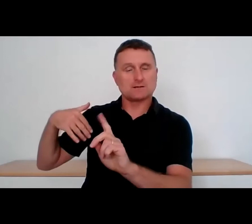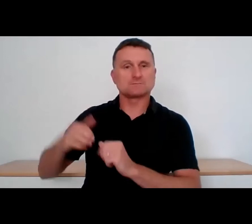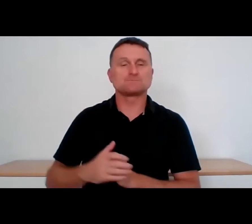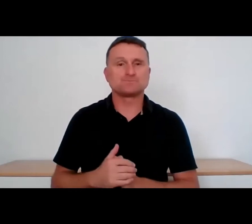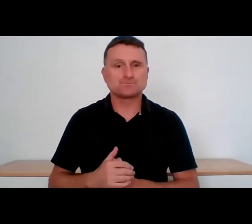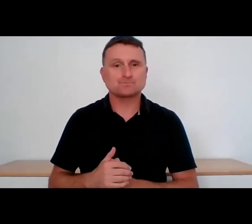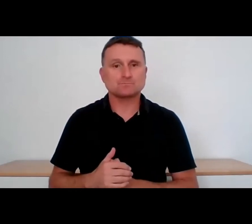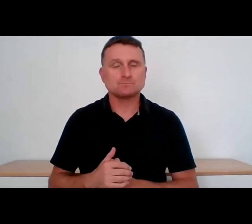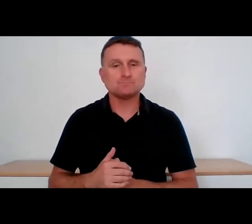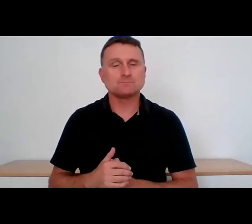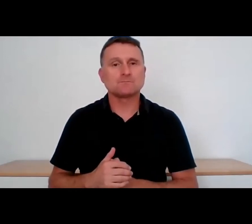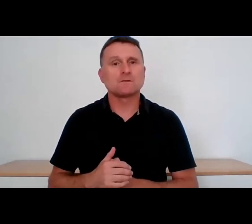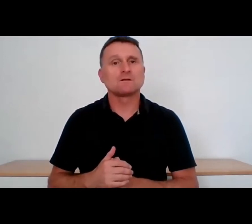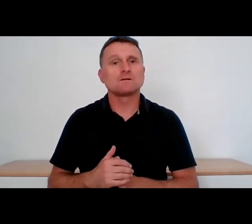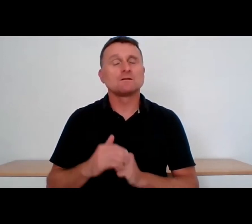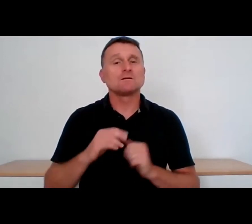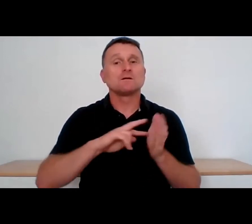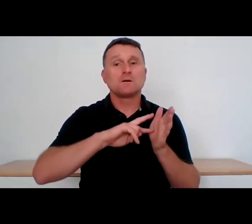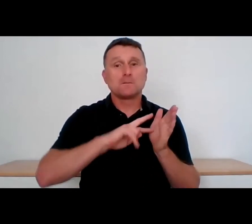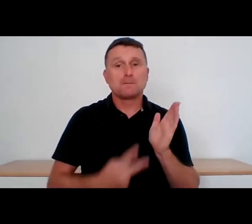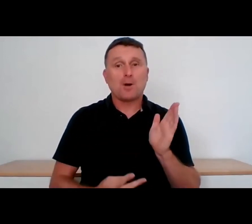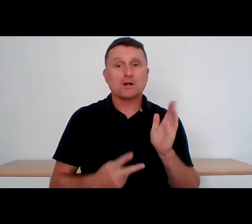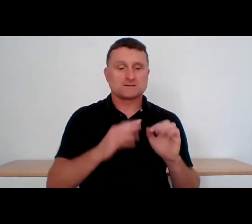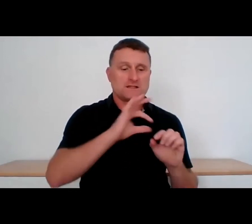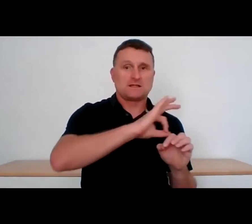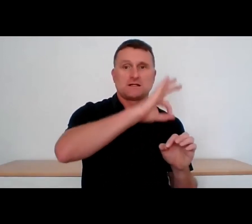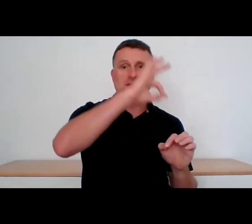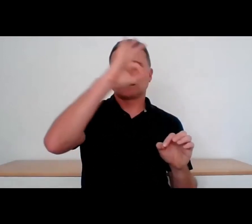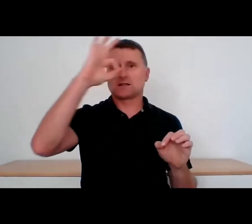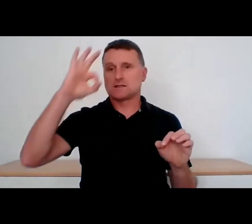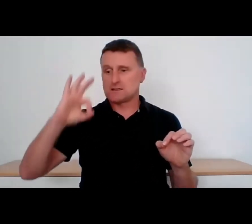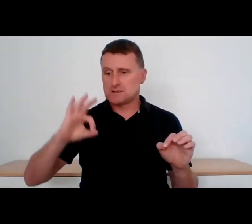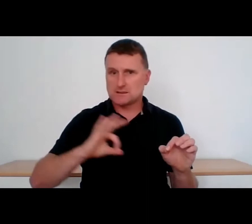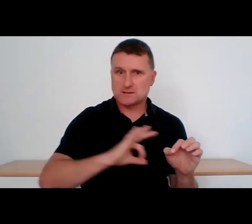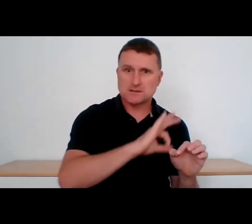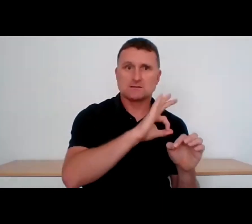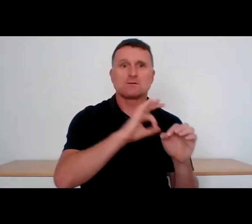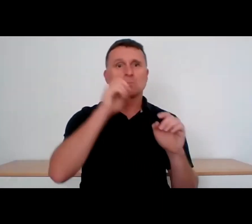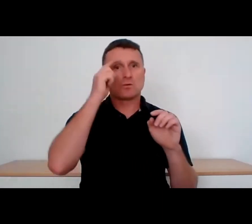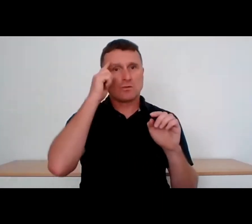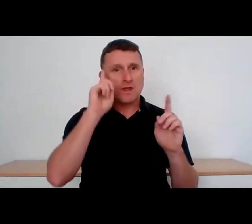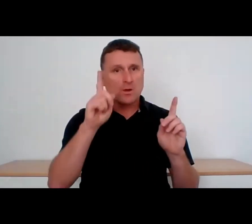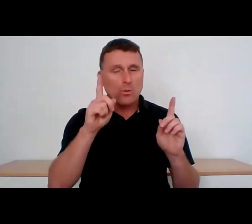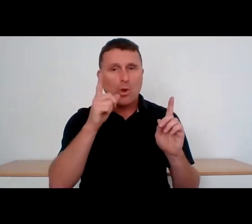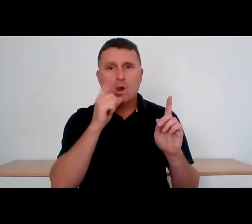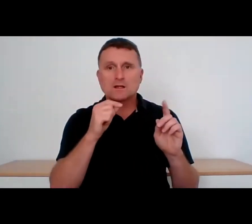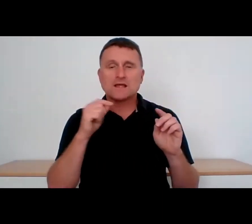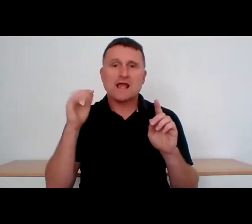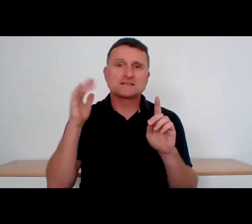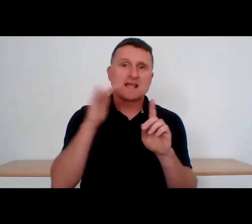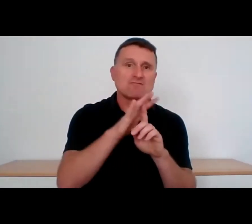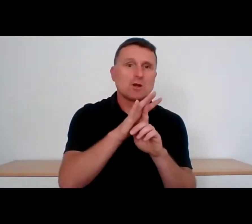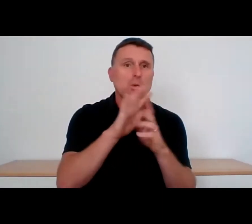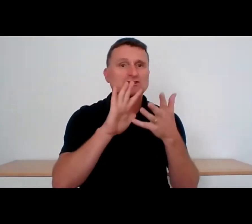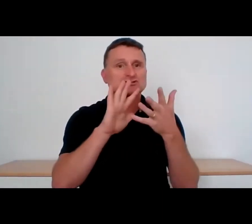In this stage of the policy cycle, you will consider what is going to influence the shape and contents